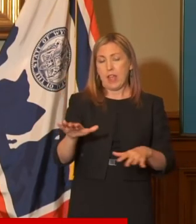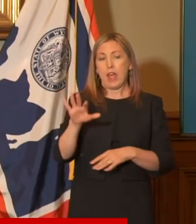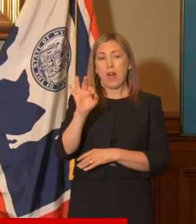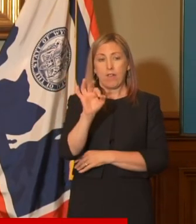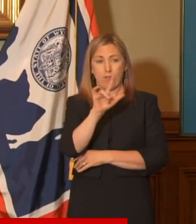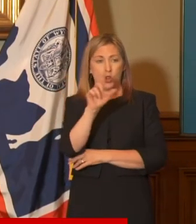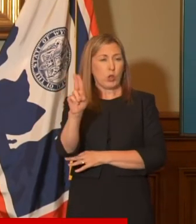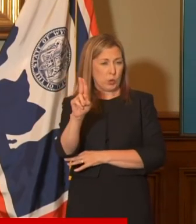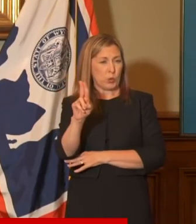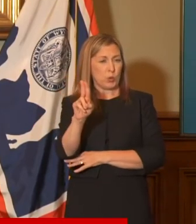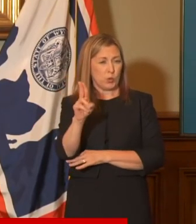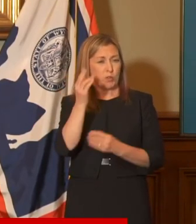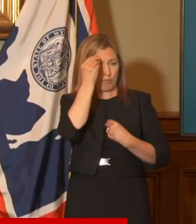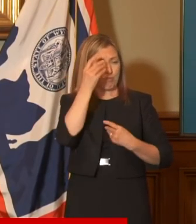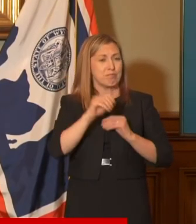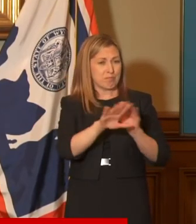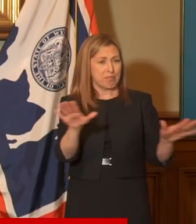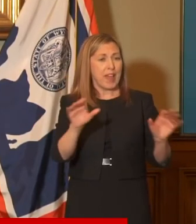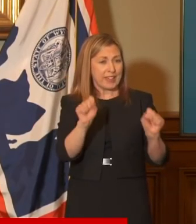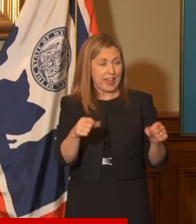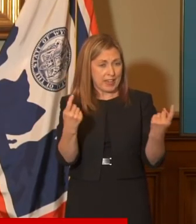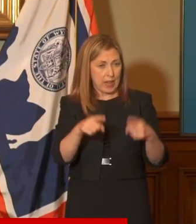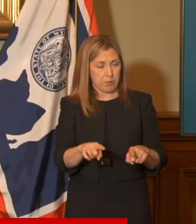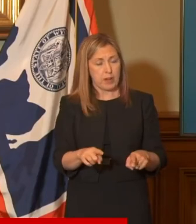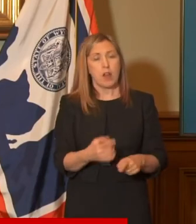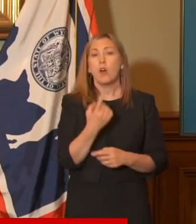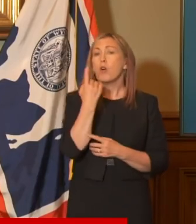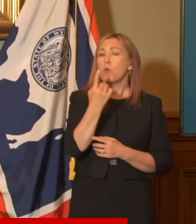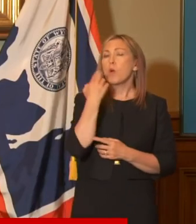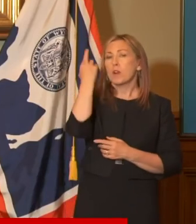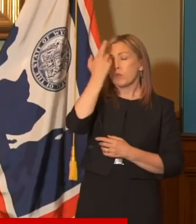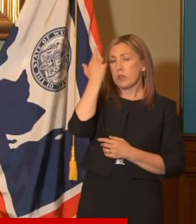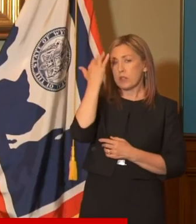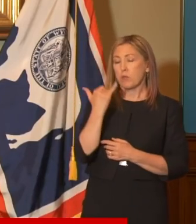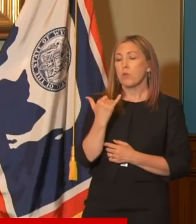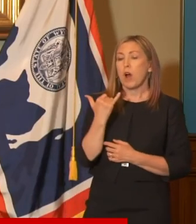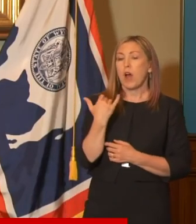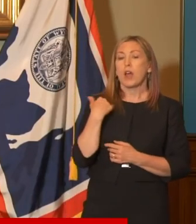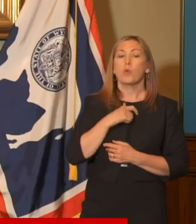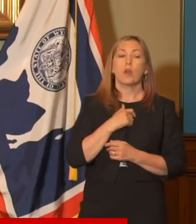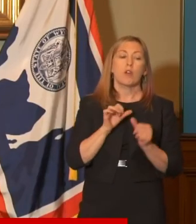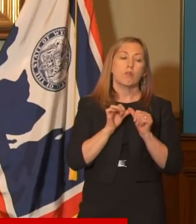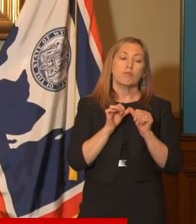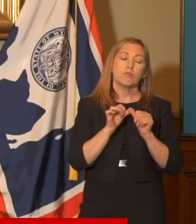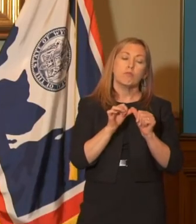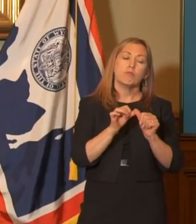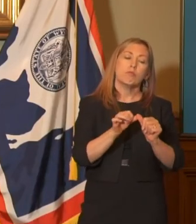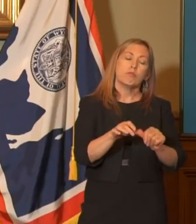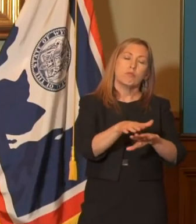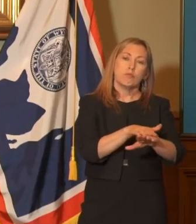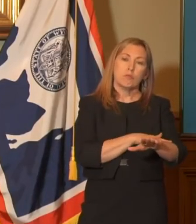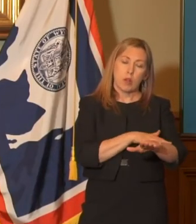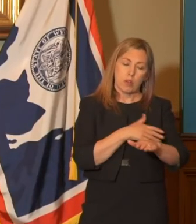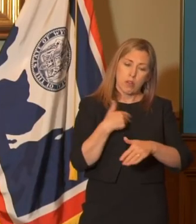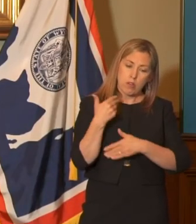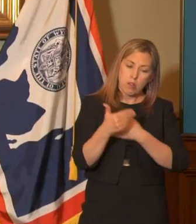outbreaks, that this can occur. And that's one of the reasons that we're moving slowly and in a measured